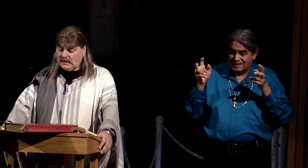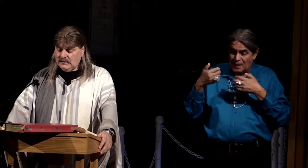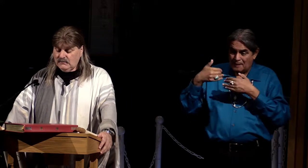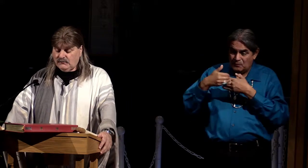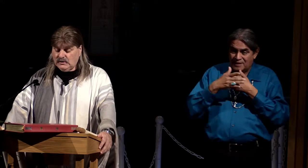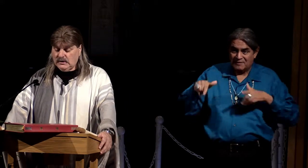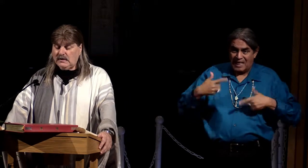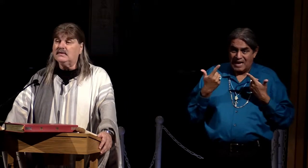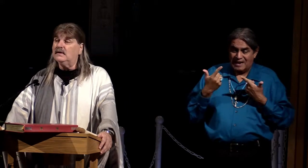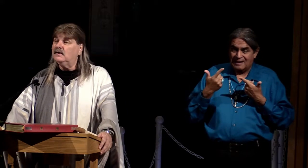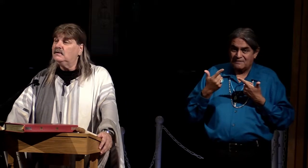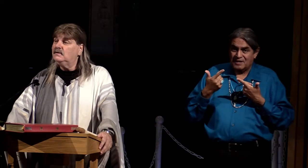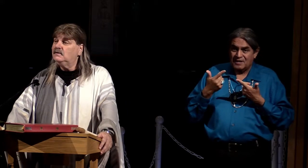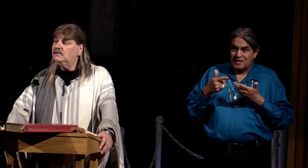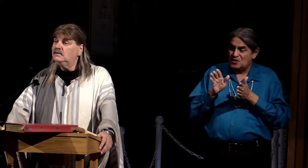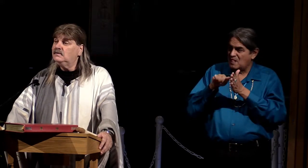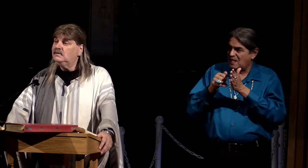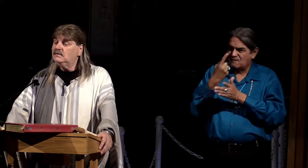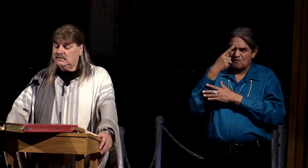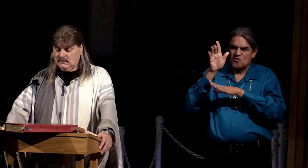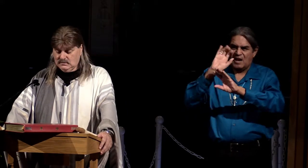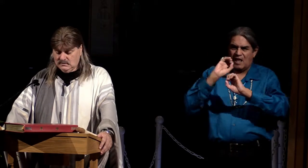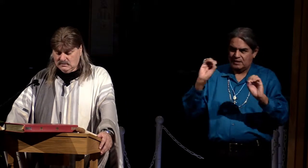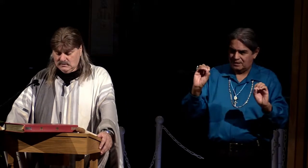you lack for nothing.